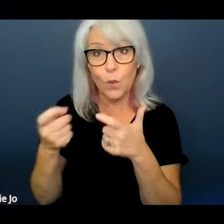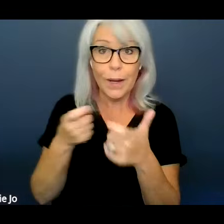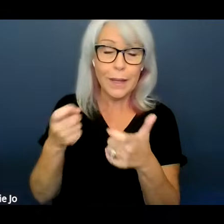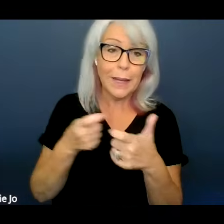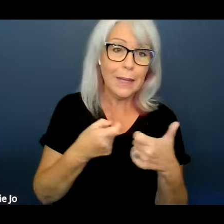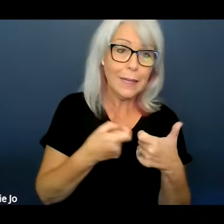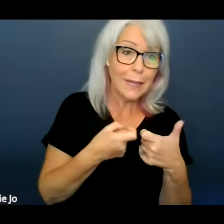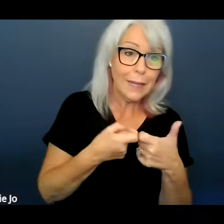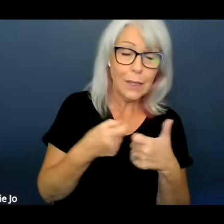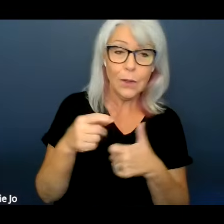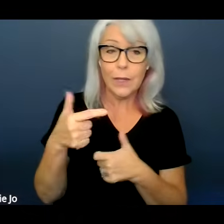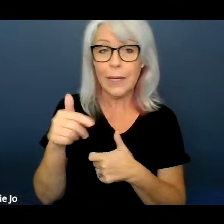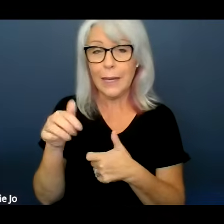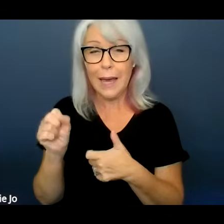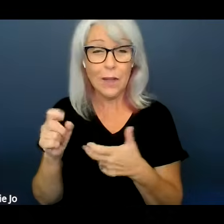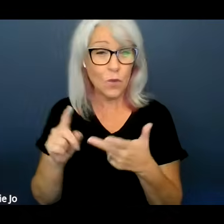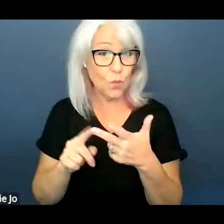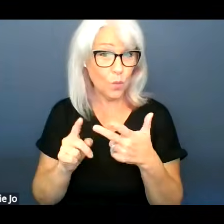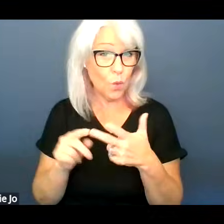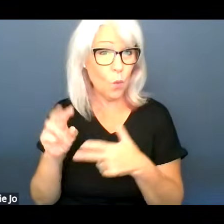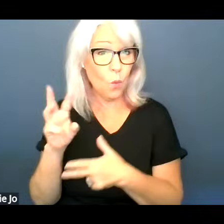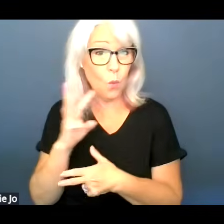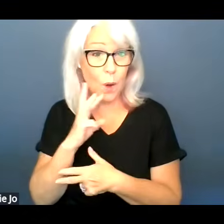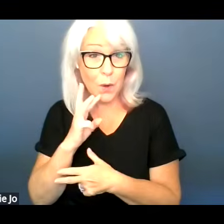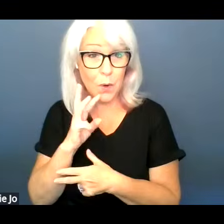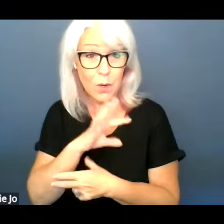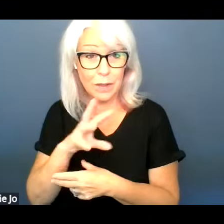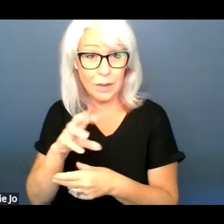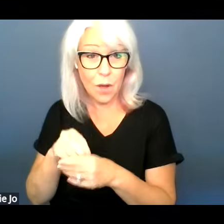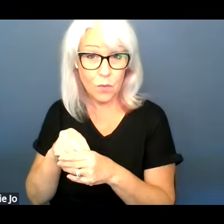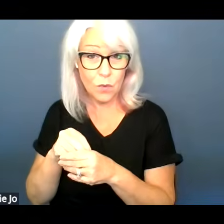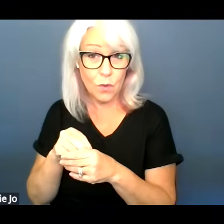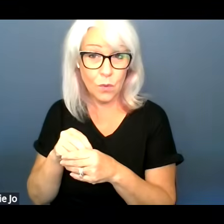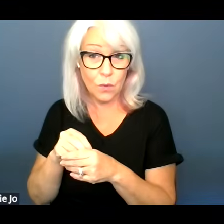regulated. All utilities are. And so